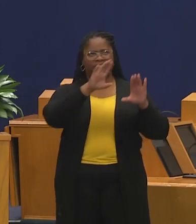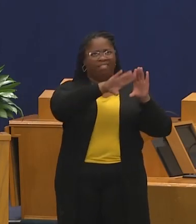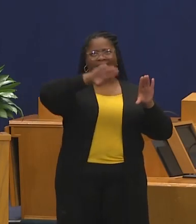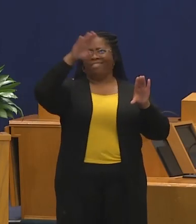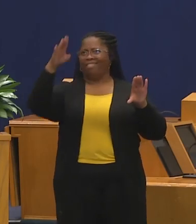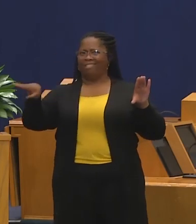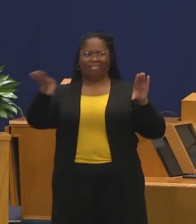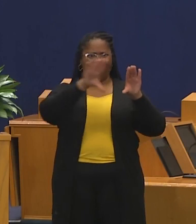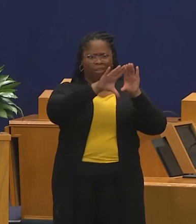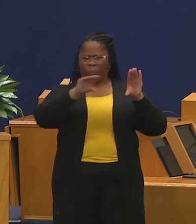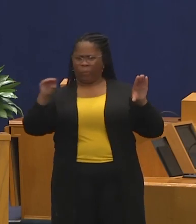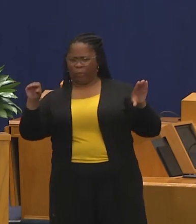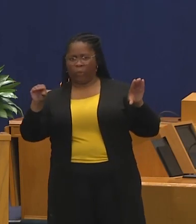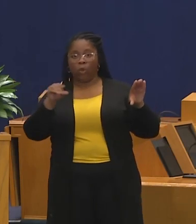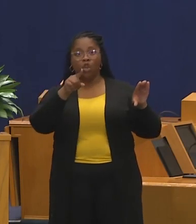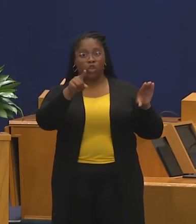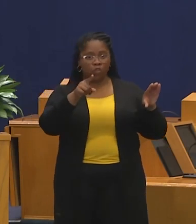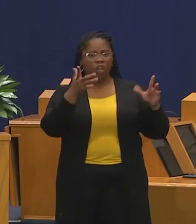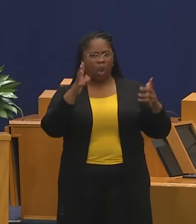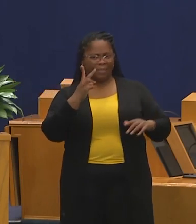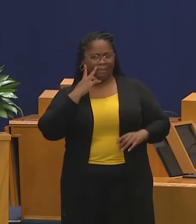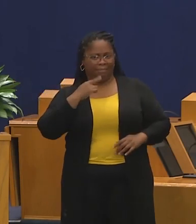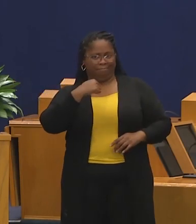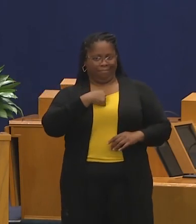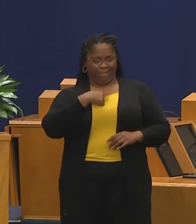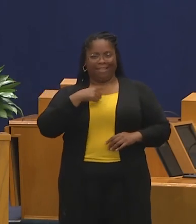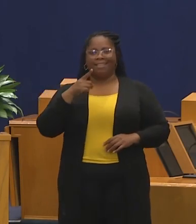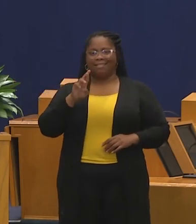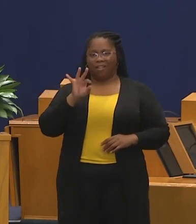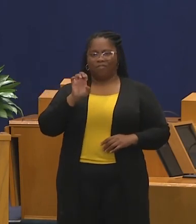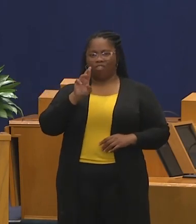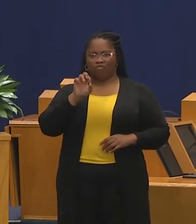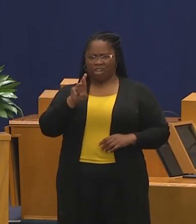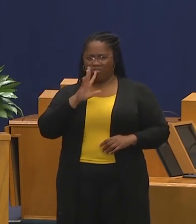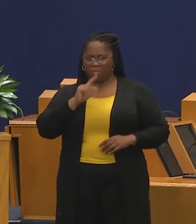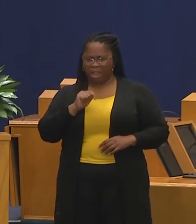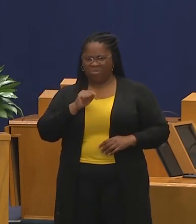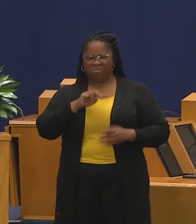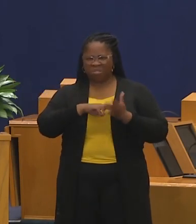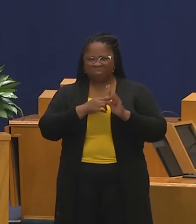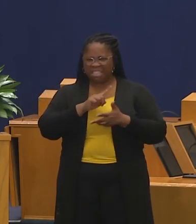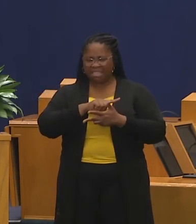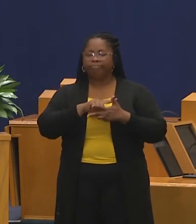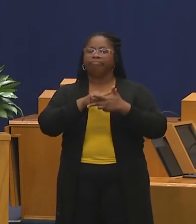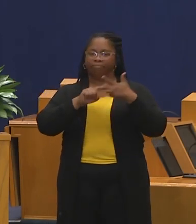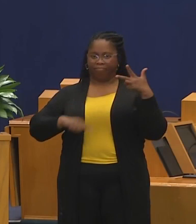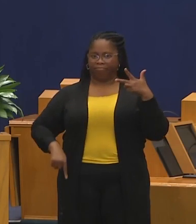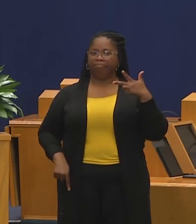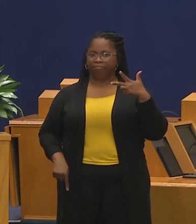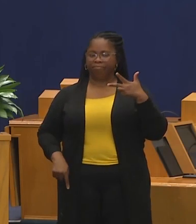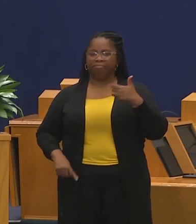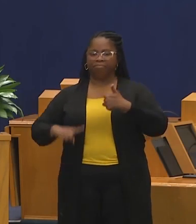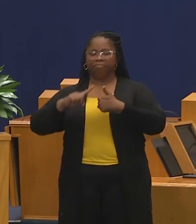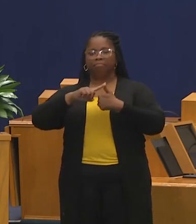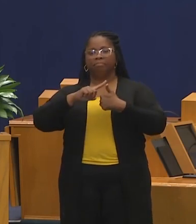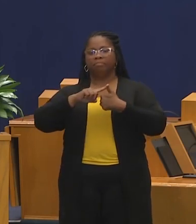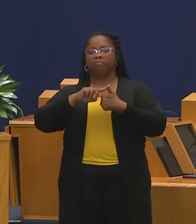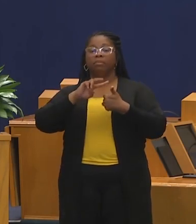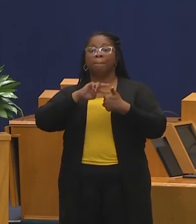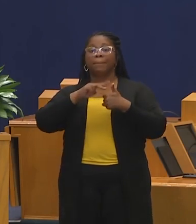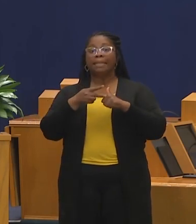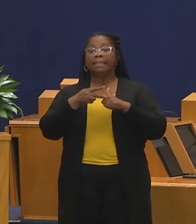about and Dr. Ferrer talk a lot about, it really means three things all at once. The first thing is it means being able